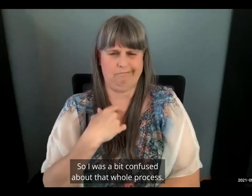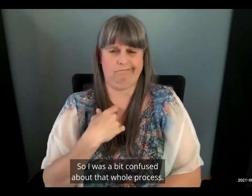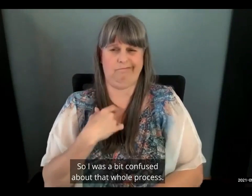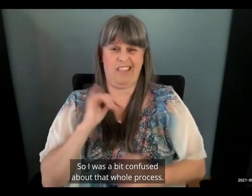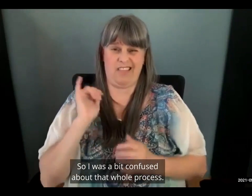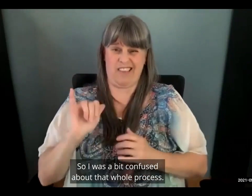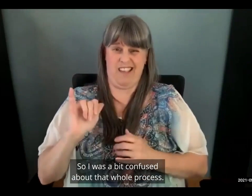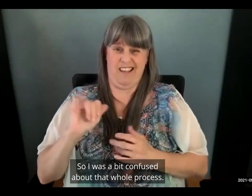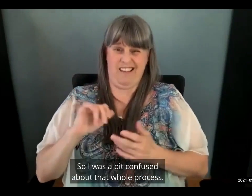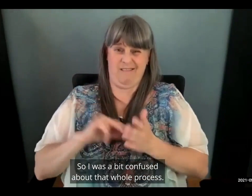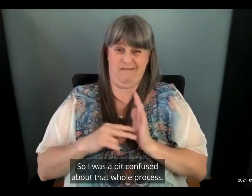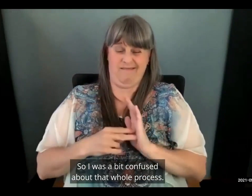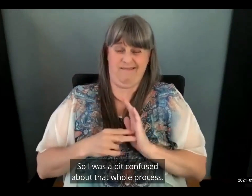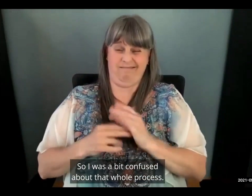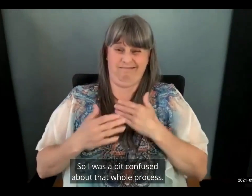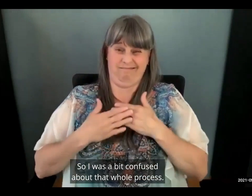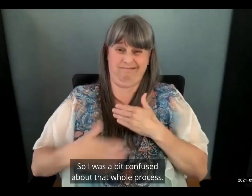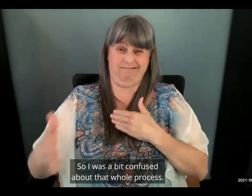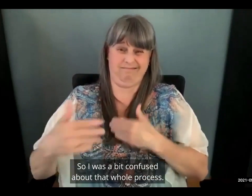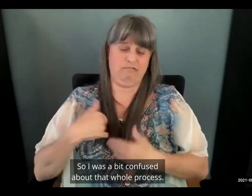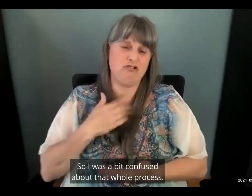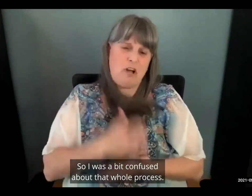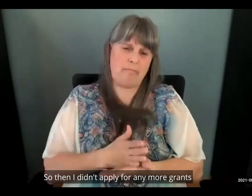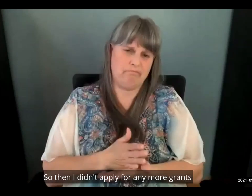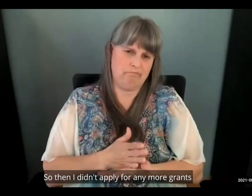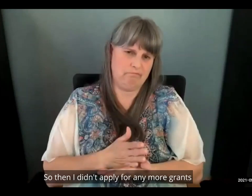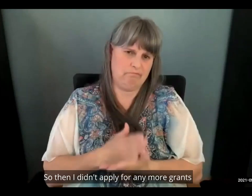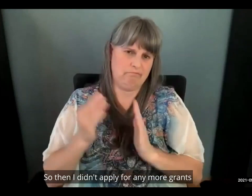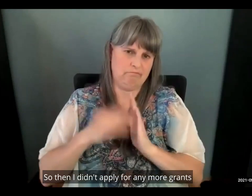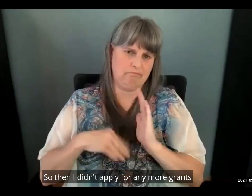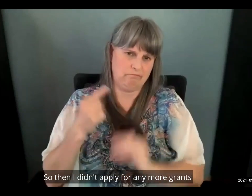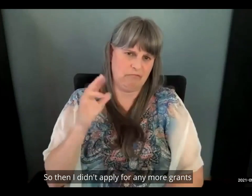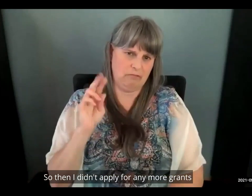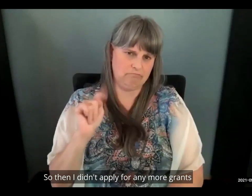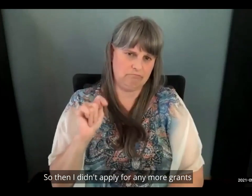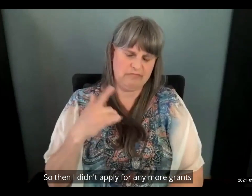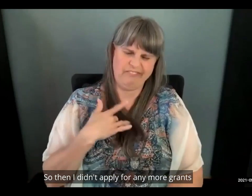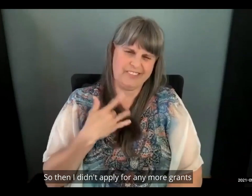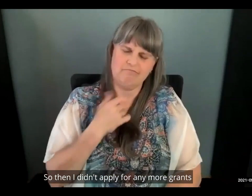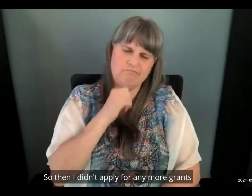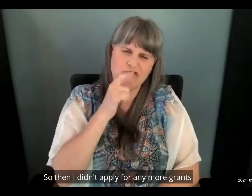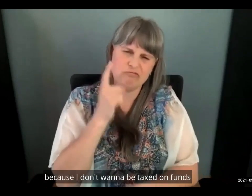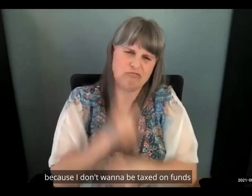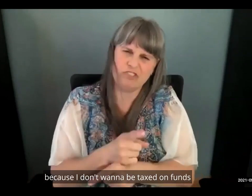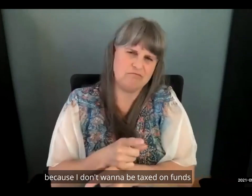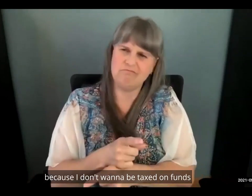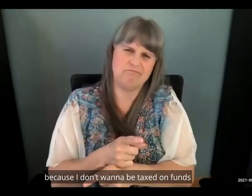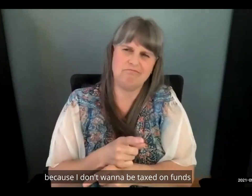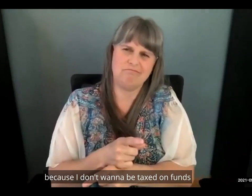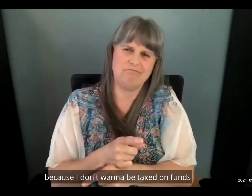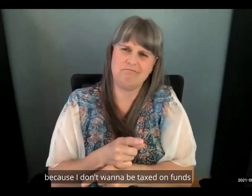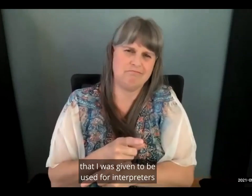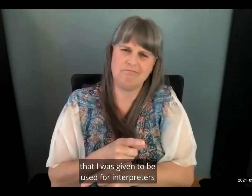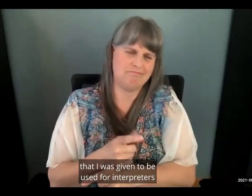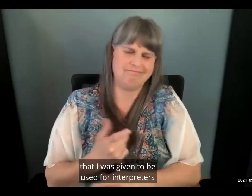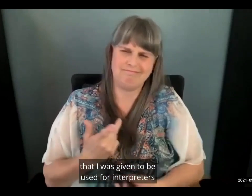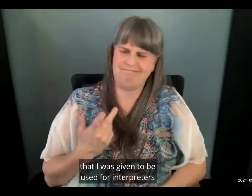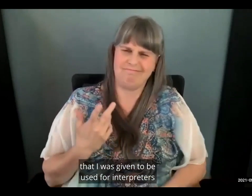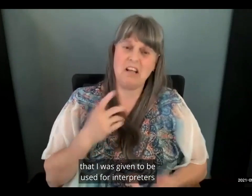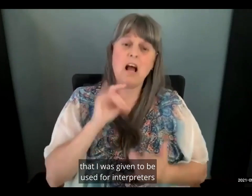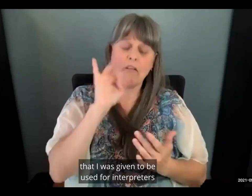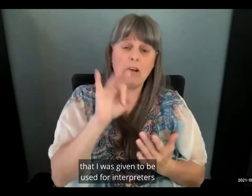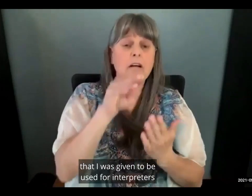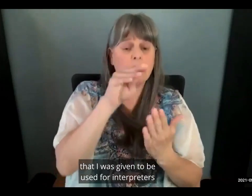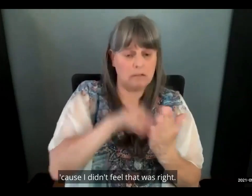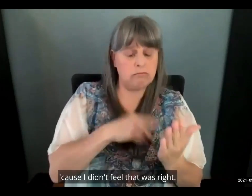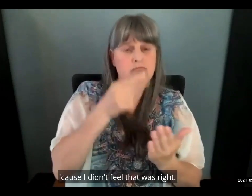So I was a bit confused about that whole process. So then I didn't apply for any more grants because I don't want to be taxed on funds that I was given to be